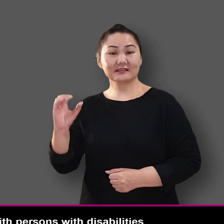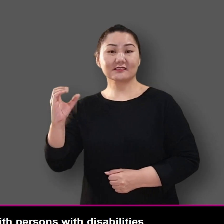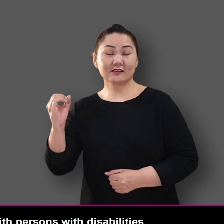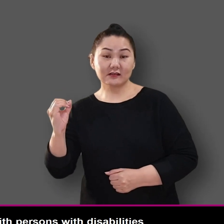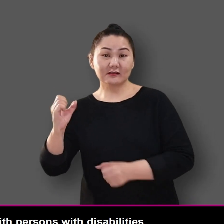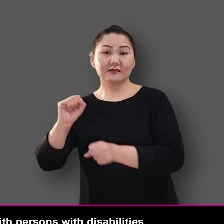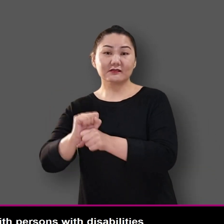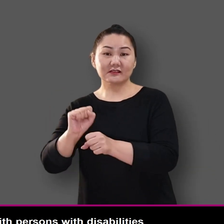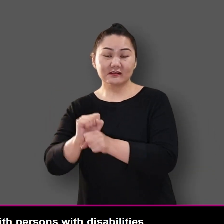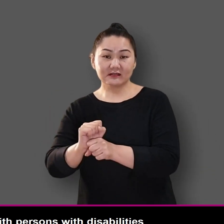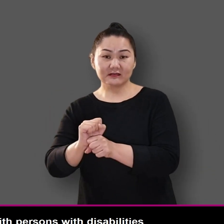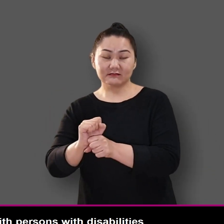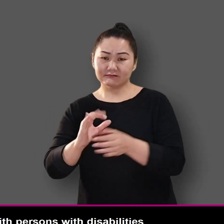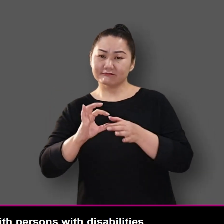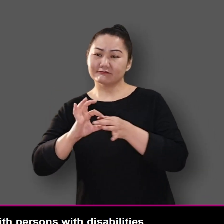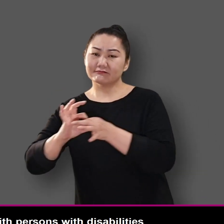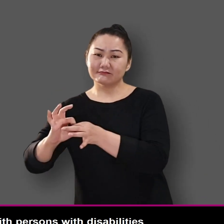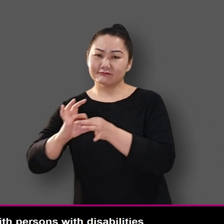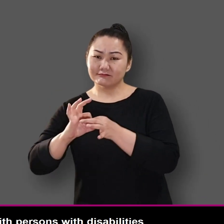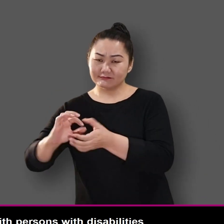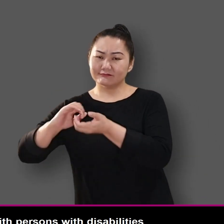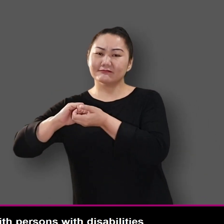We work directly with persons with disabilities,